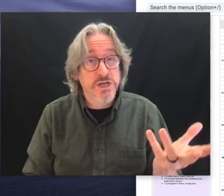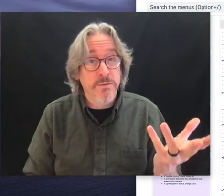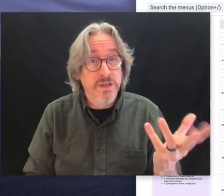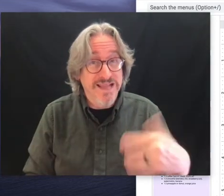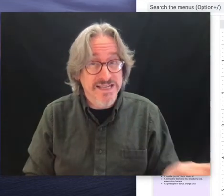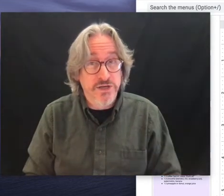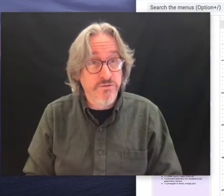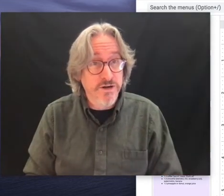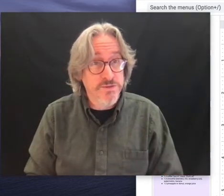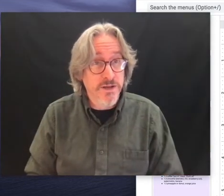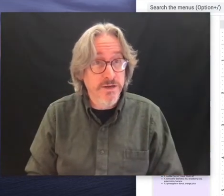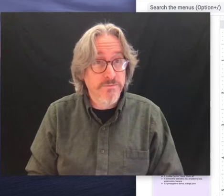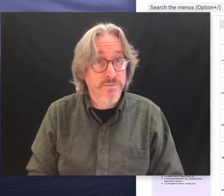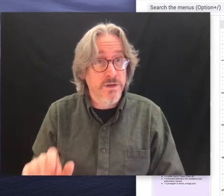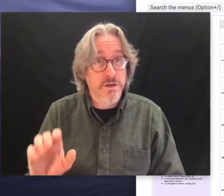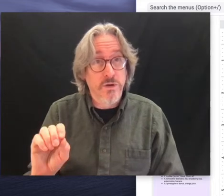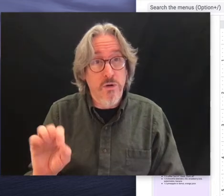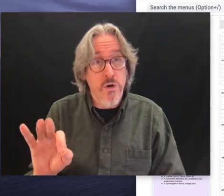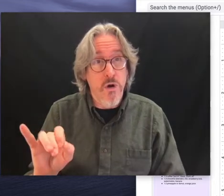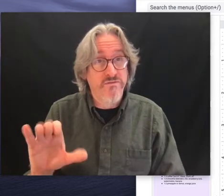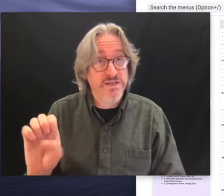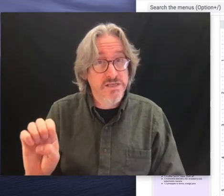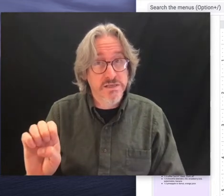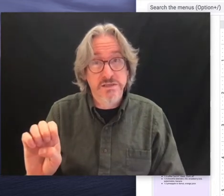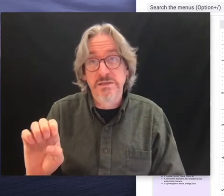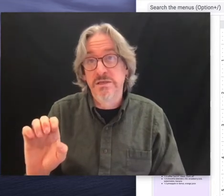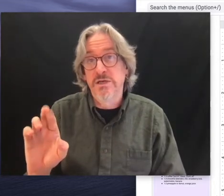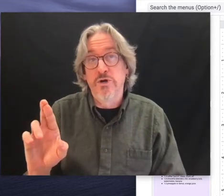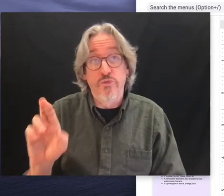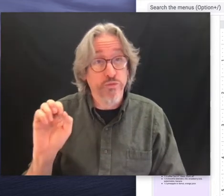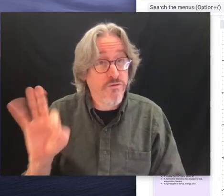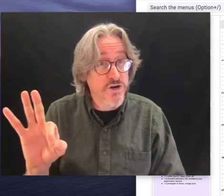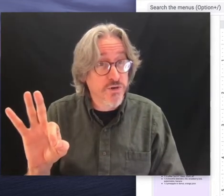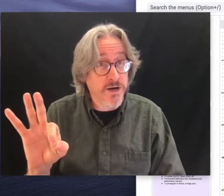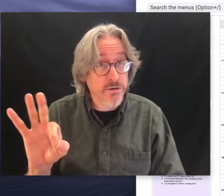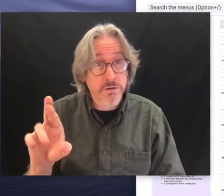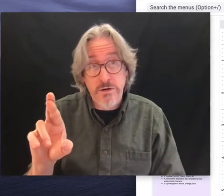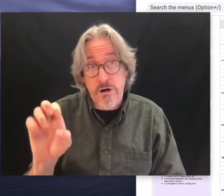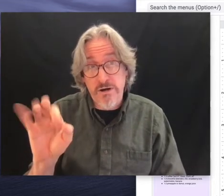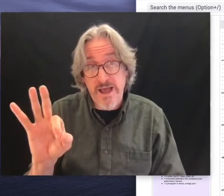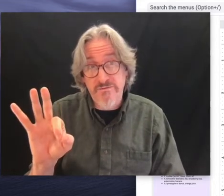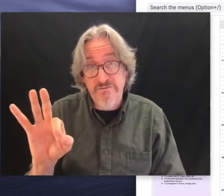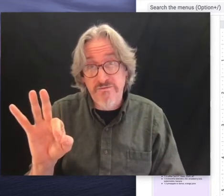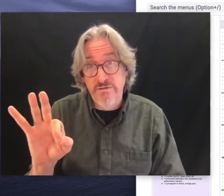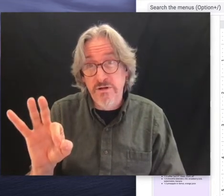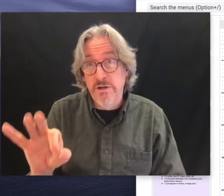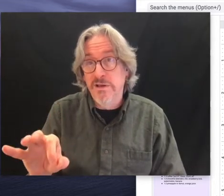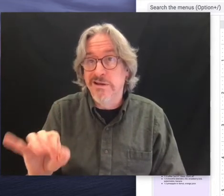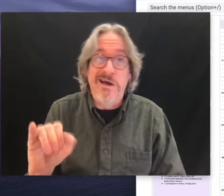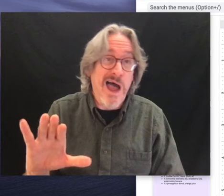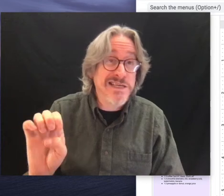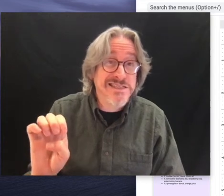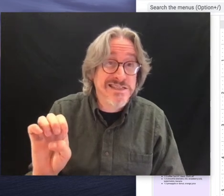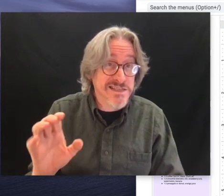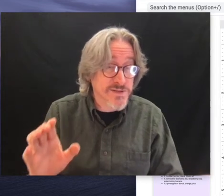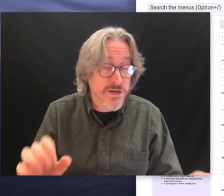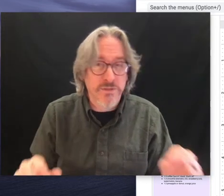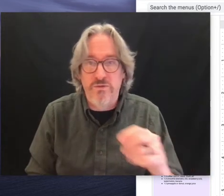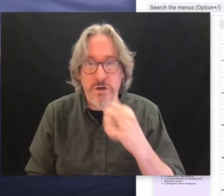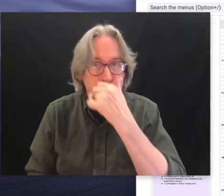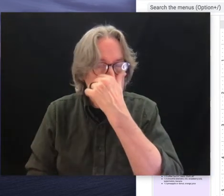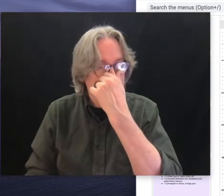do some lexical fingerspelling, office, refrigerator, REF, ice,